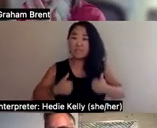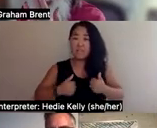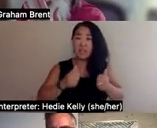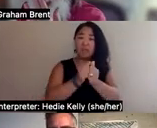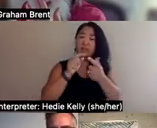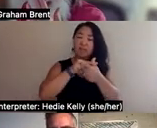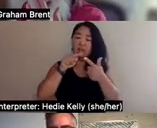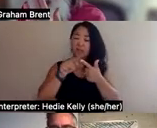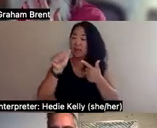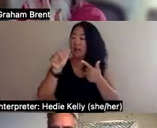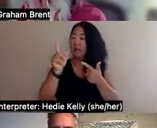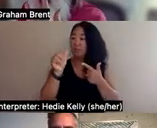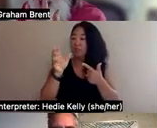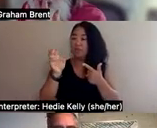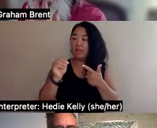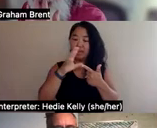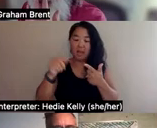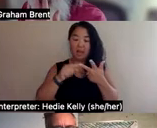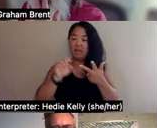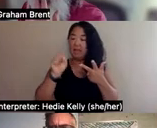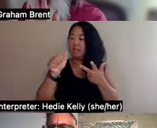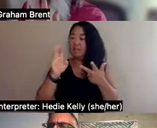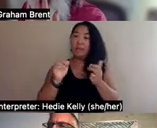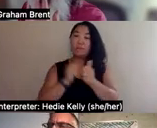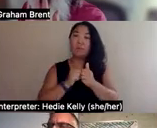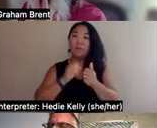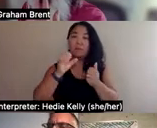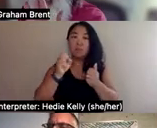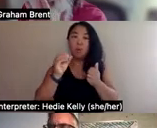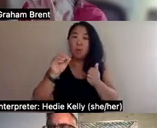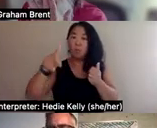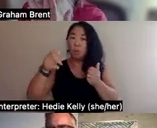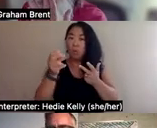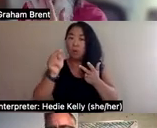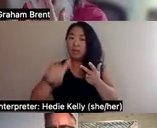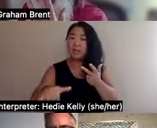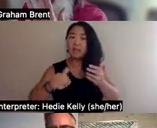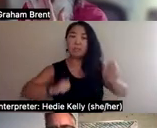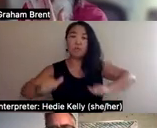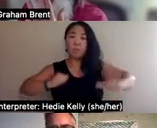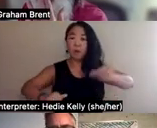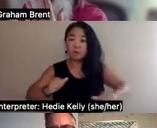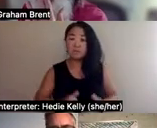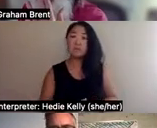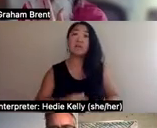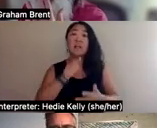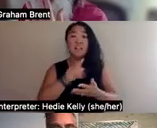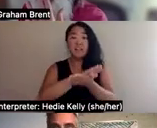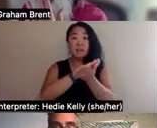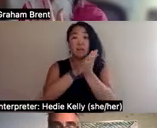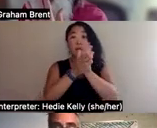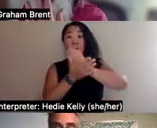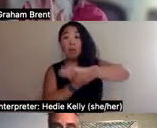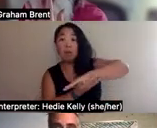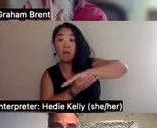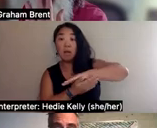her colleague, Sam from Swim Pony Performing Arts. This turned into the